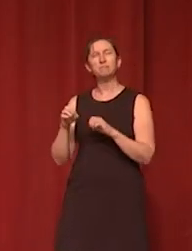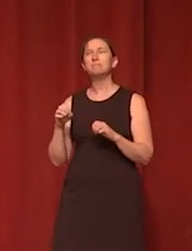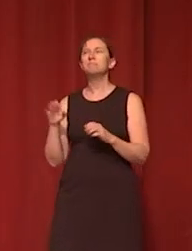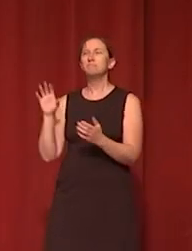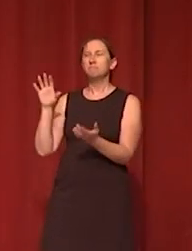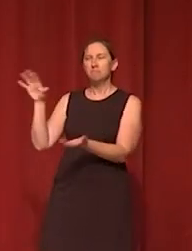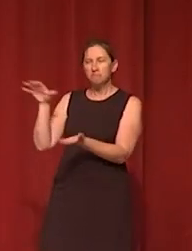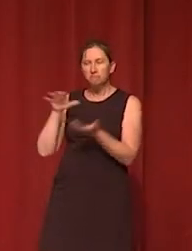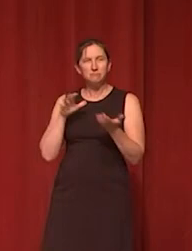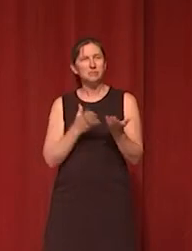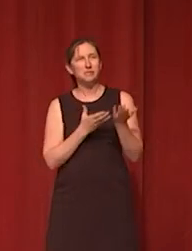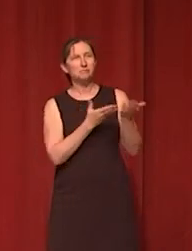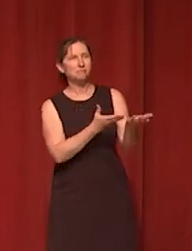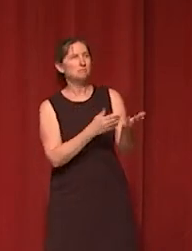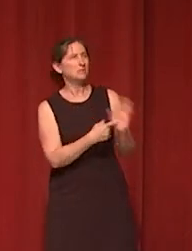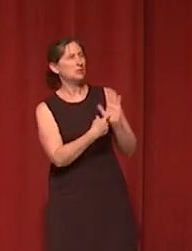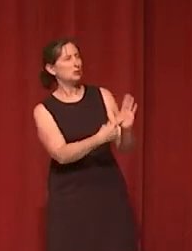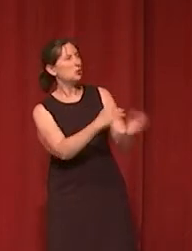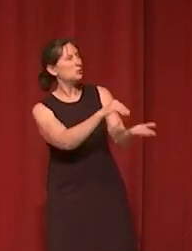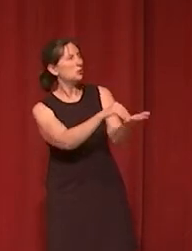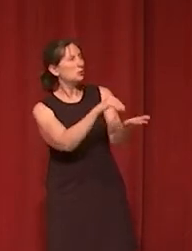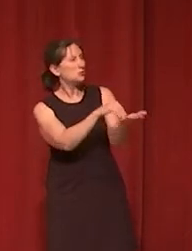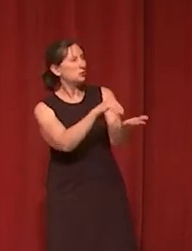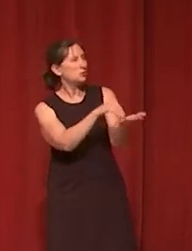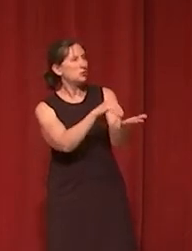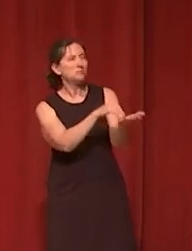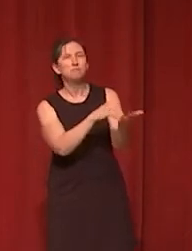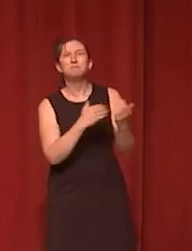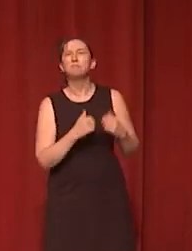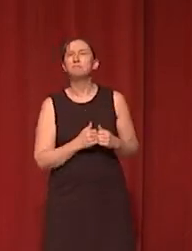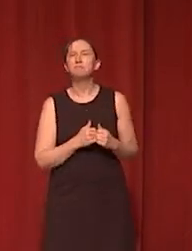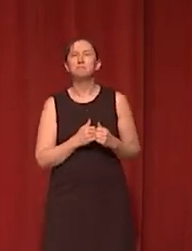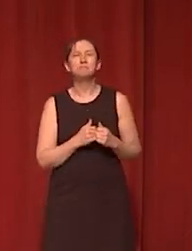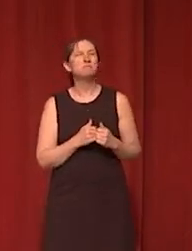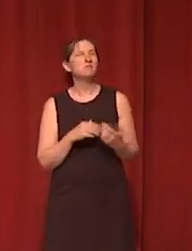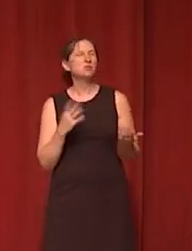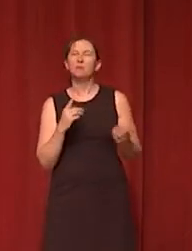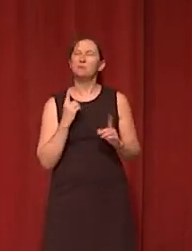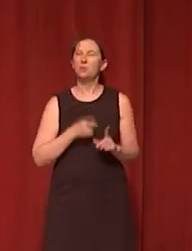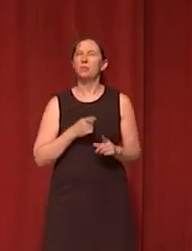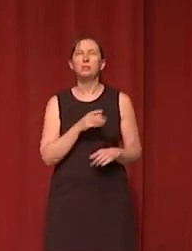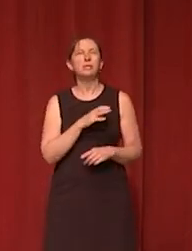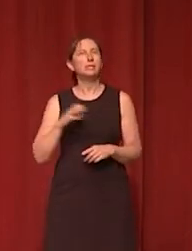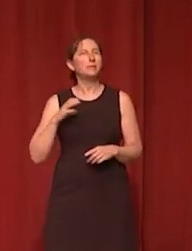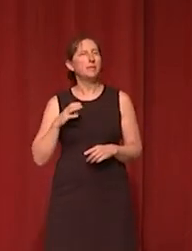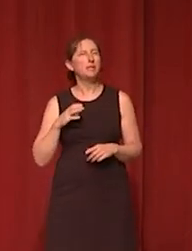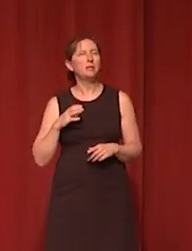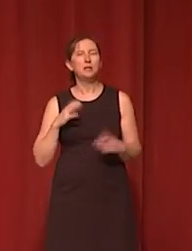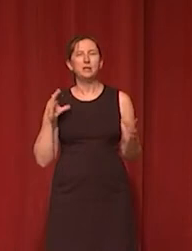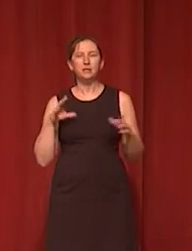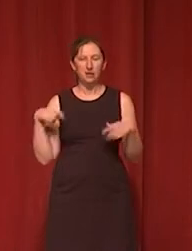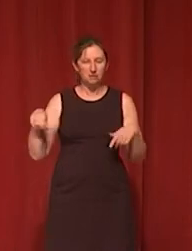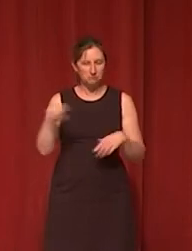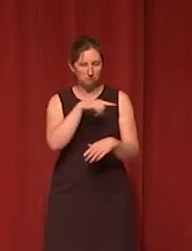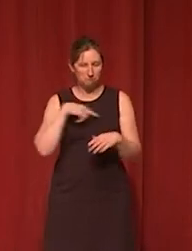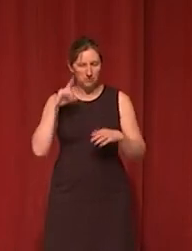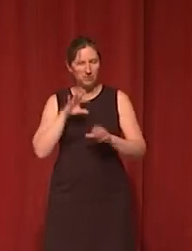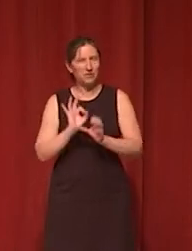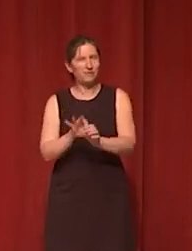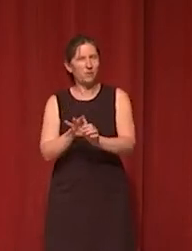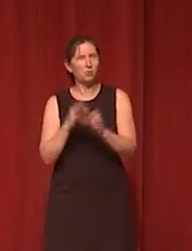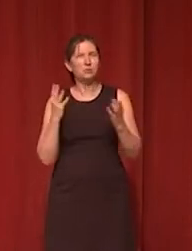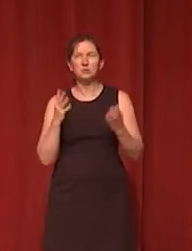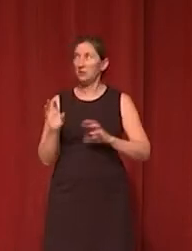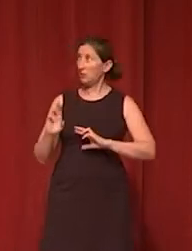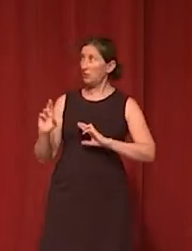to the clinicians, and then that Pharmacy and Therapeutics Committee really votes on, you know, the approval of adding that drug to